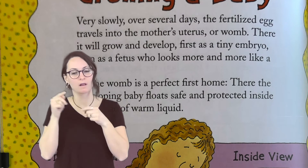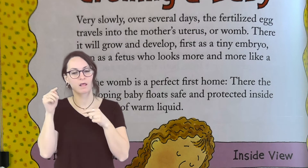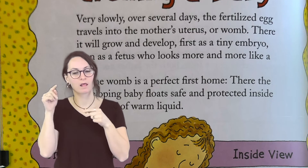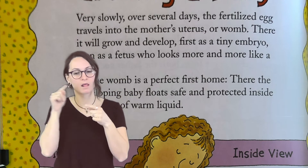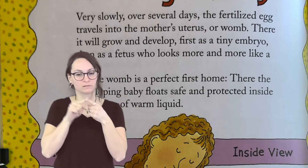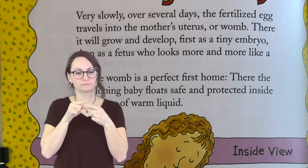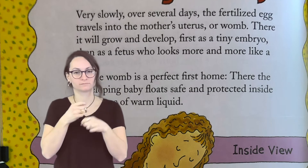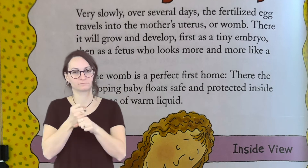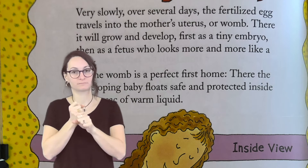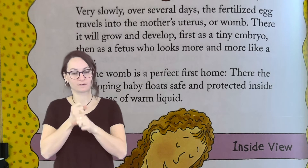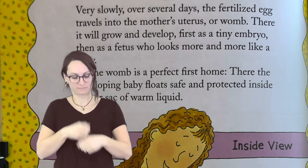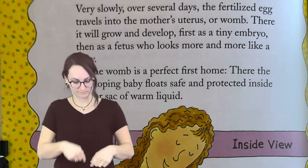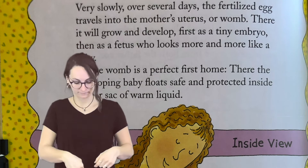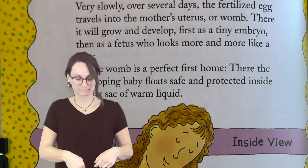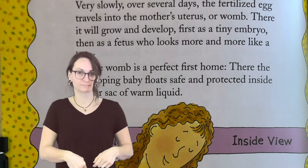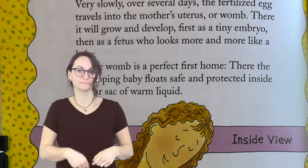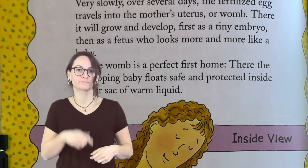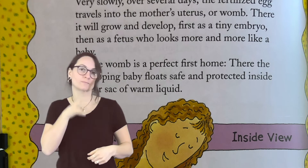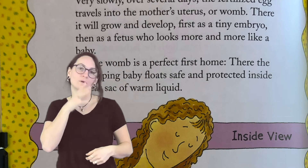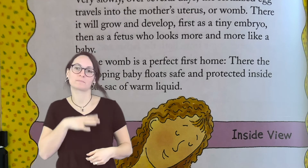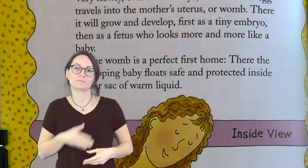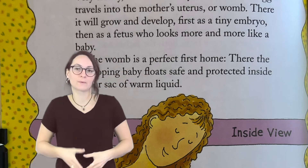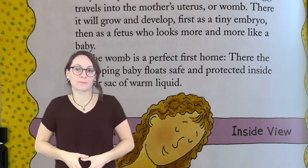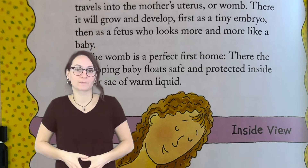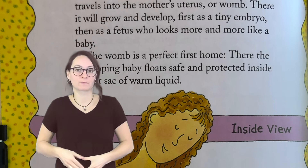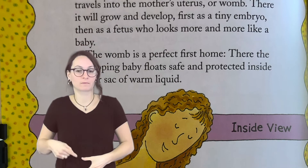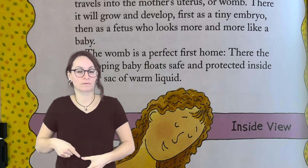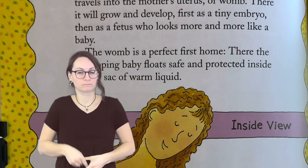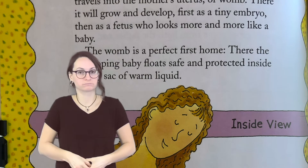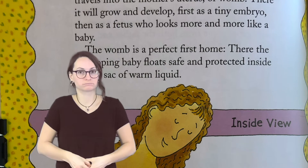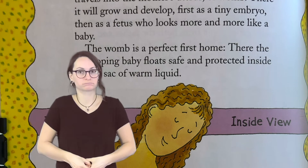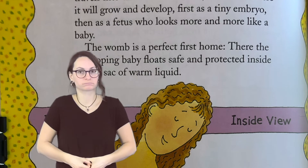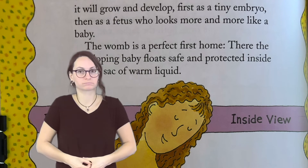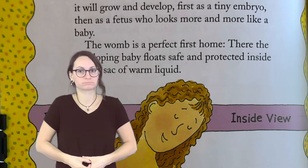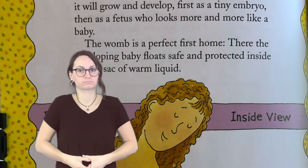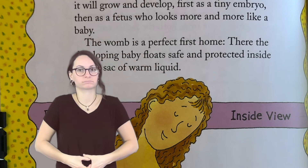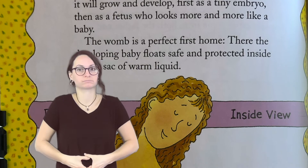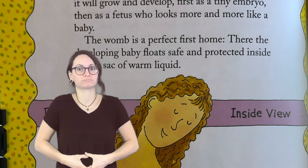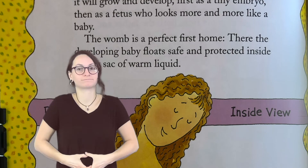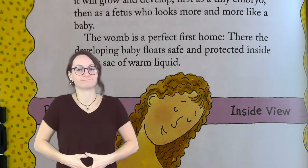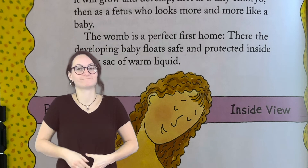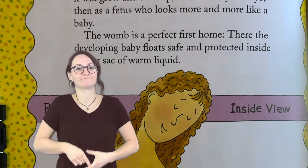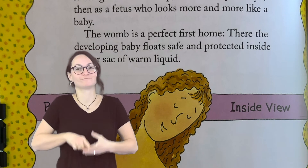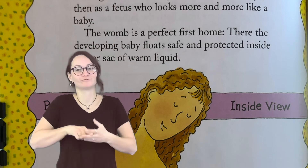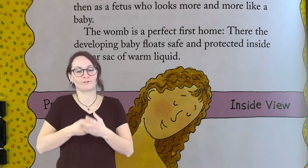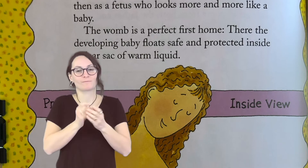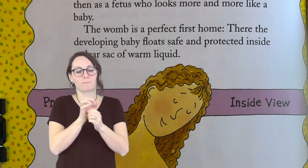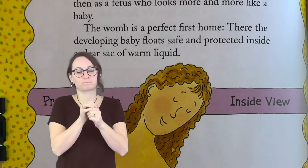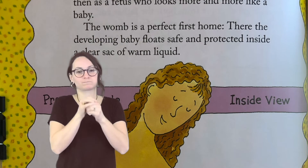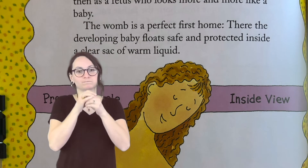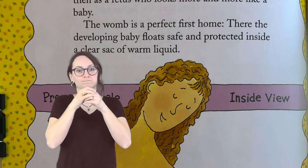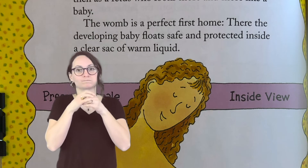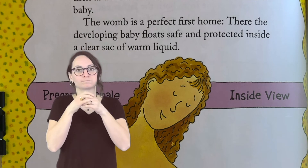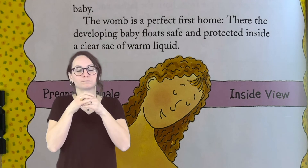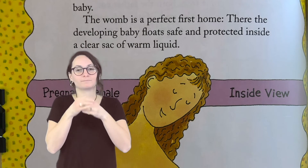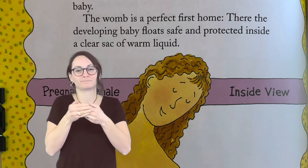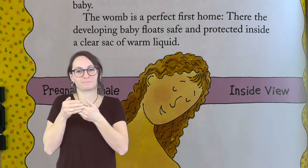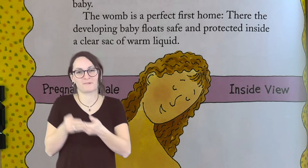womb. There it will grow and develop, first as a tiny embryo, then as a fetus who